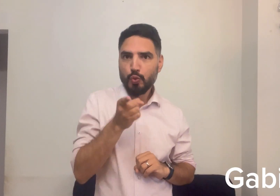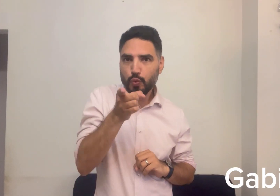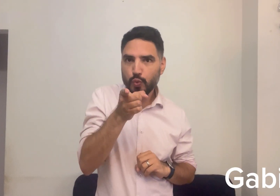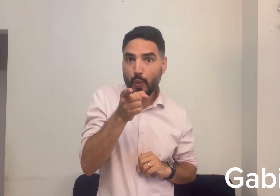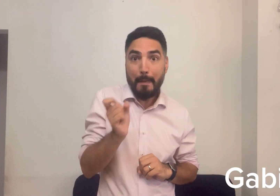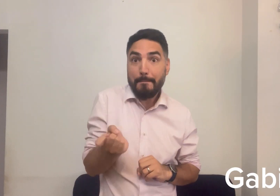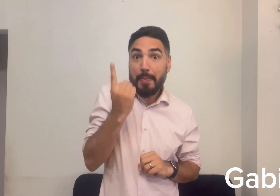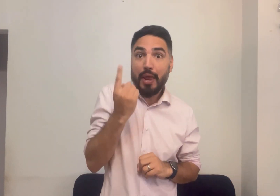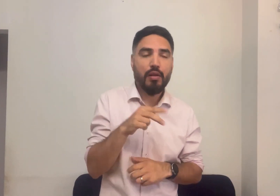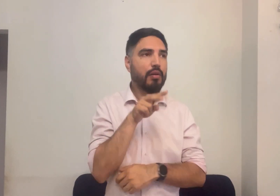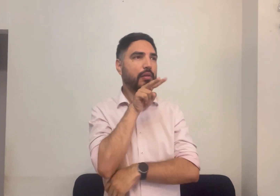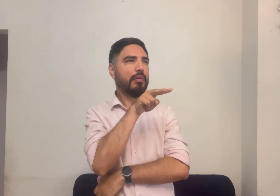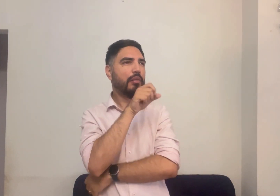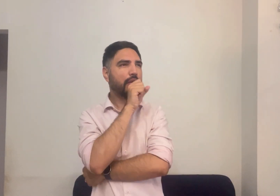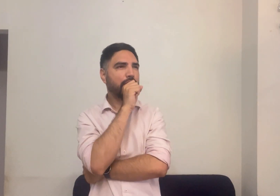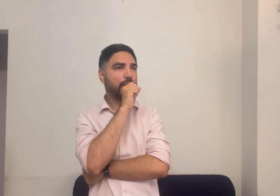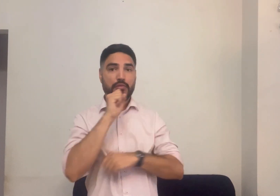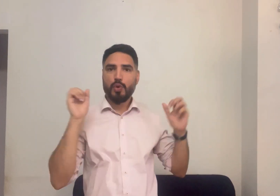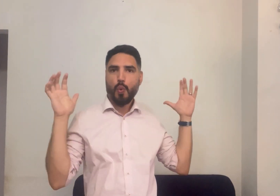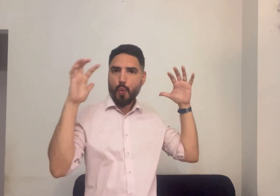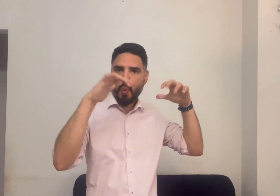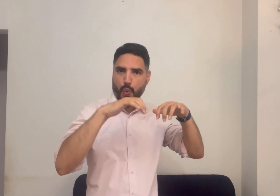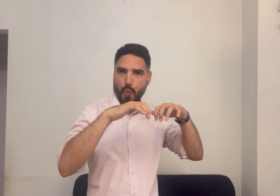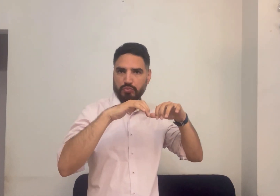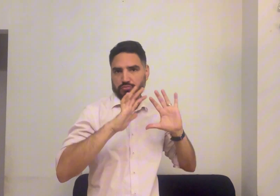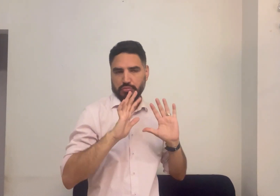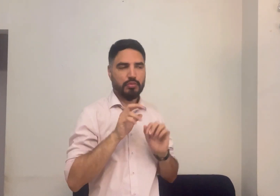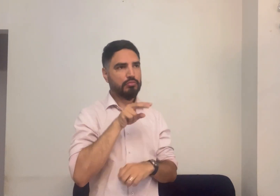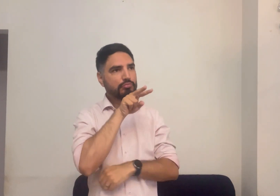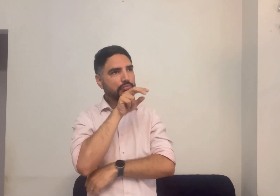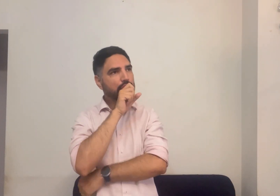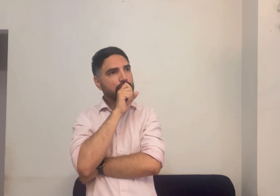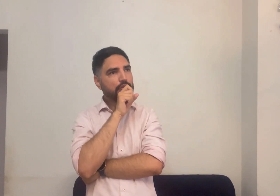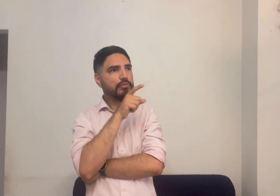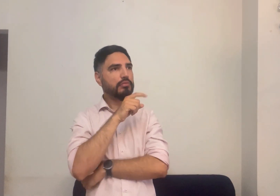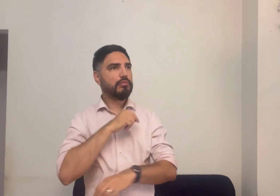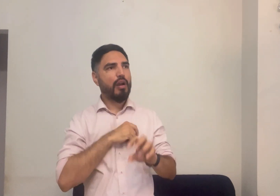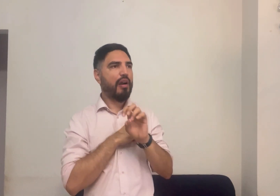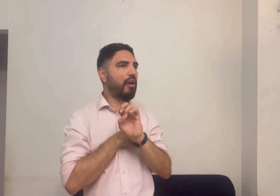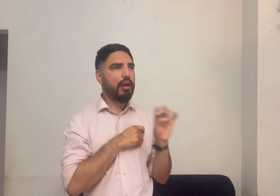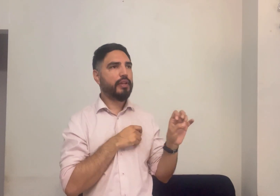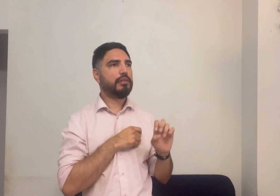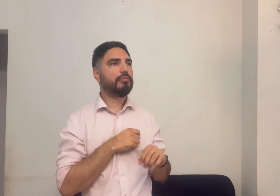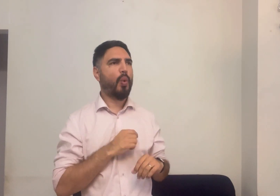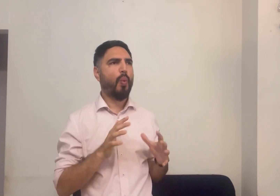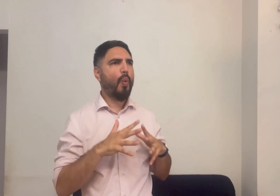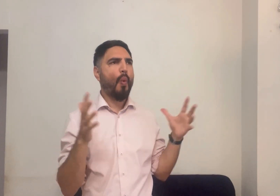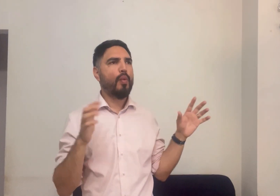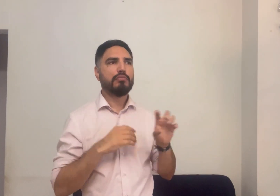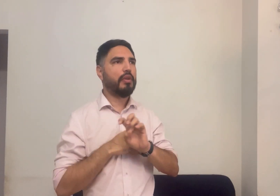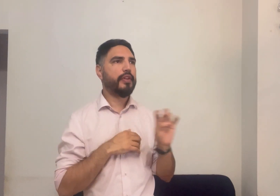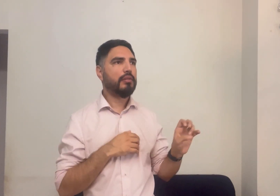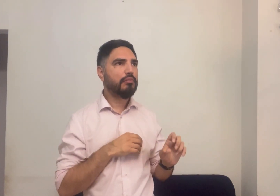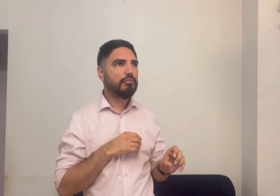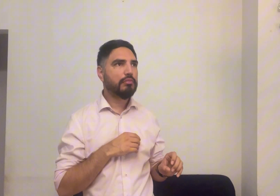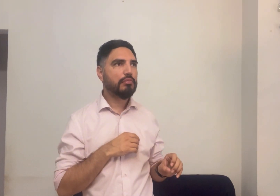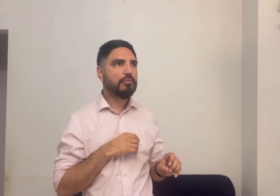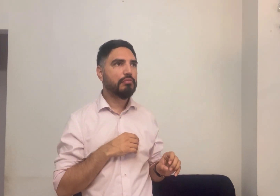If someone sees it for the first time in a meeting and notice that people keep repeating error, a big error, they probably won't know